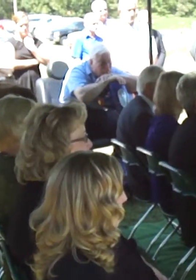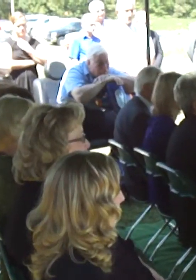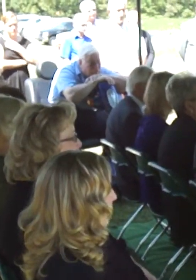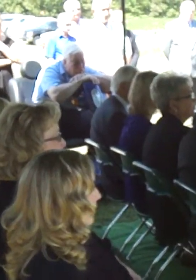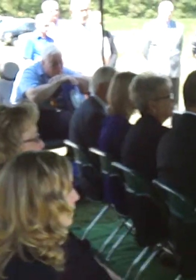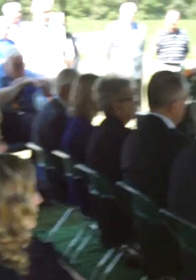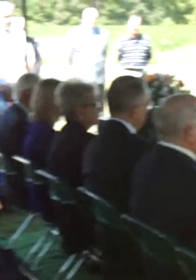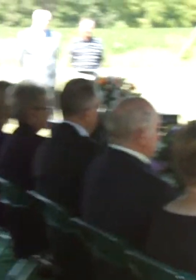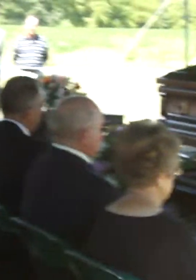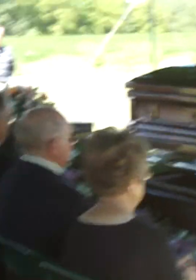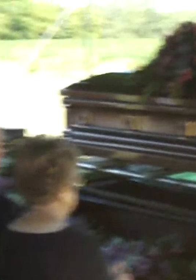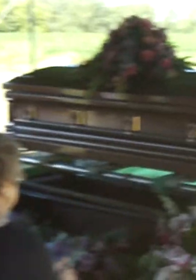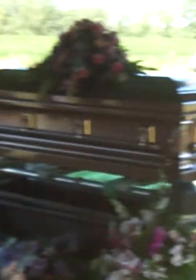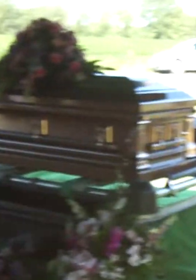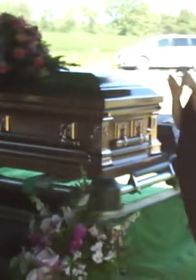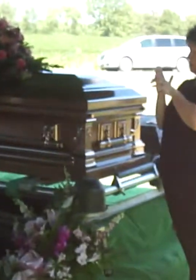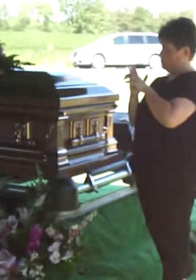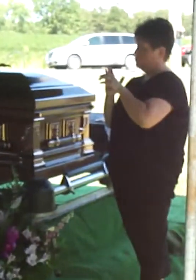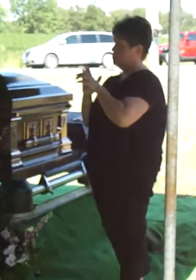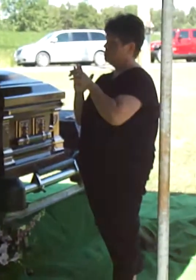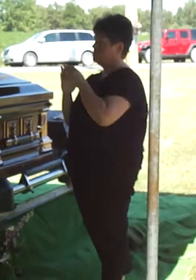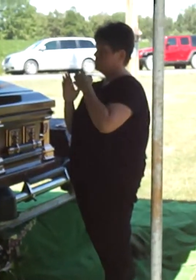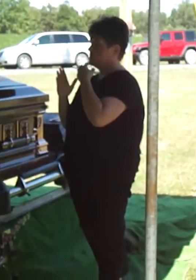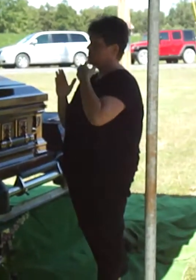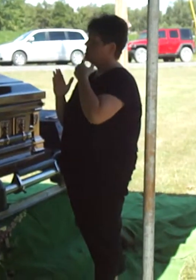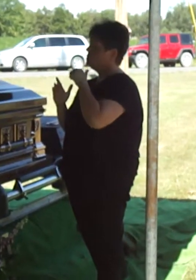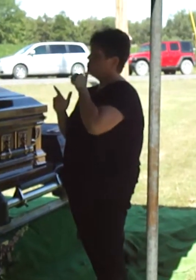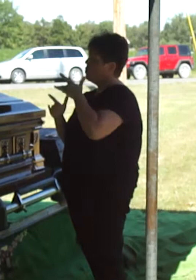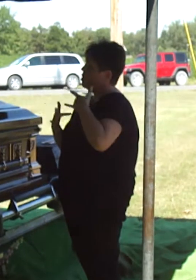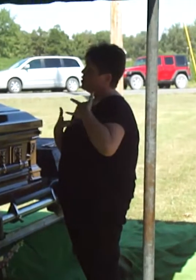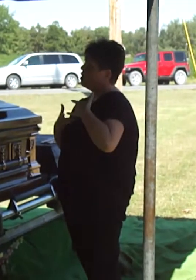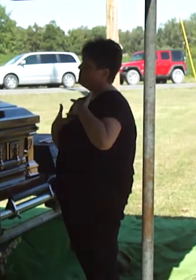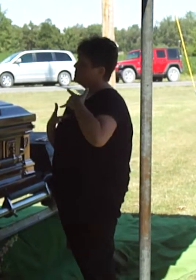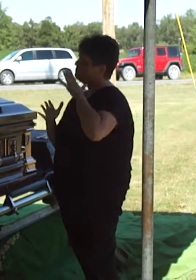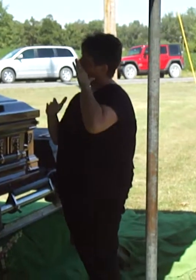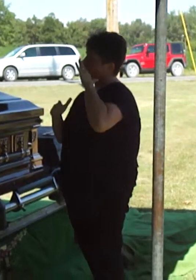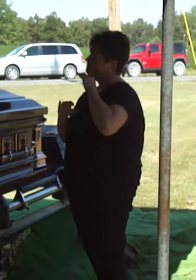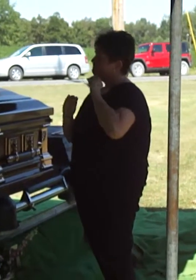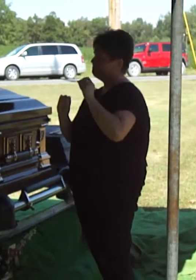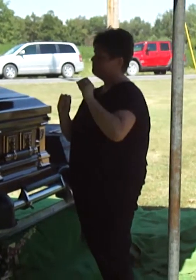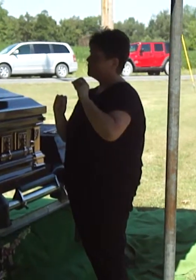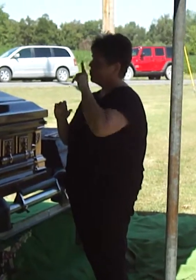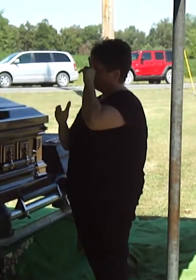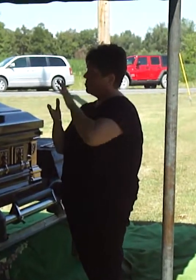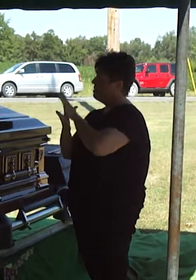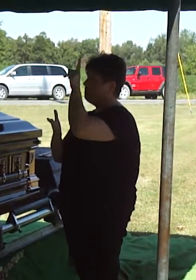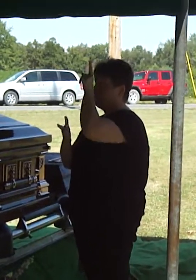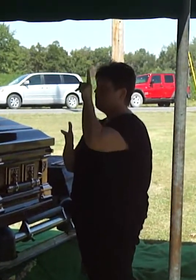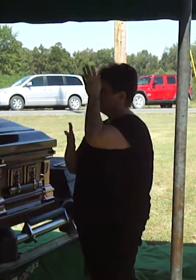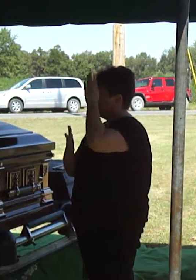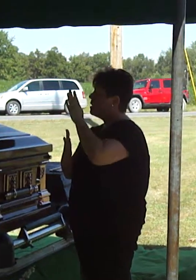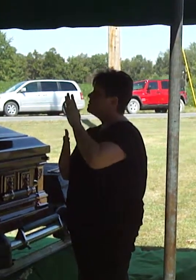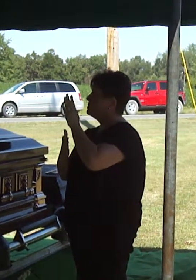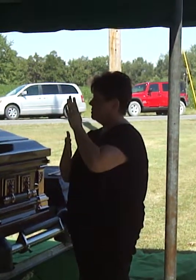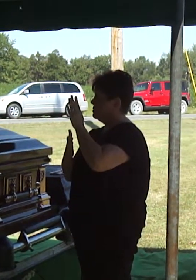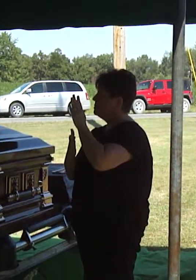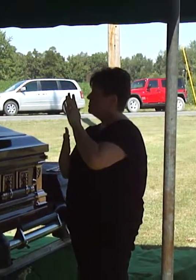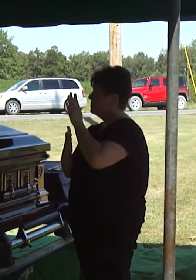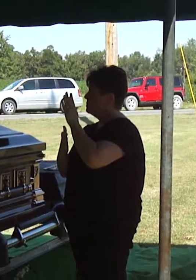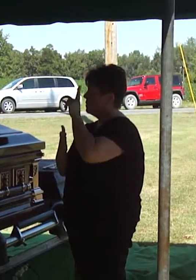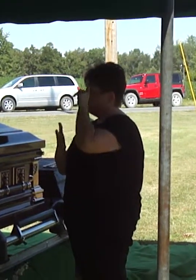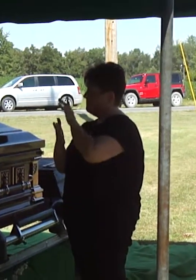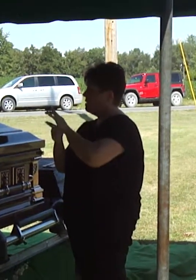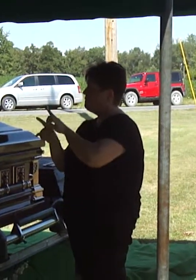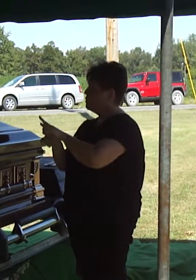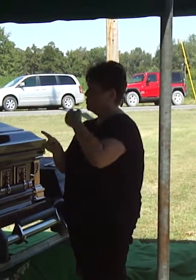John the 14th chapter says, "Let not your heart be troubled. You believe in God,